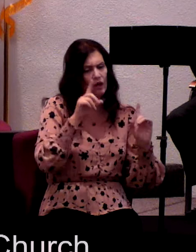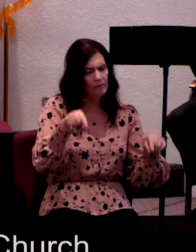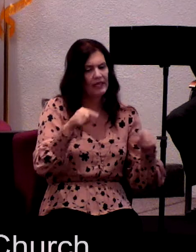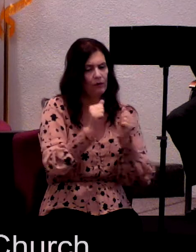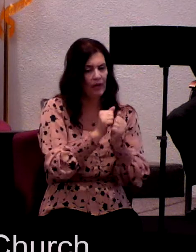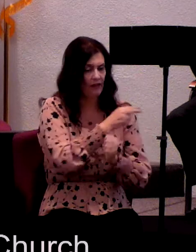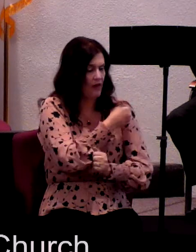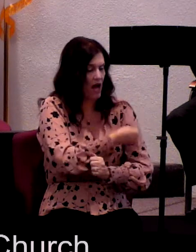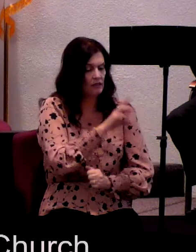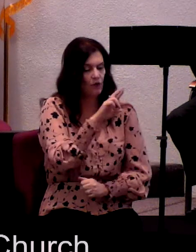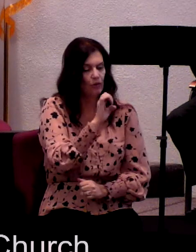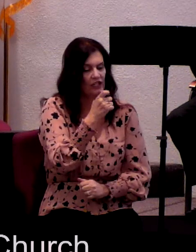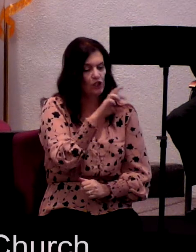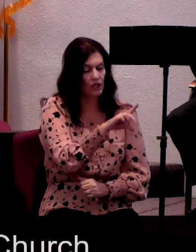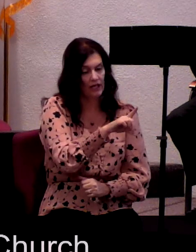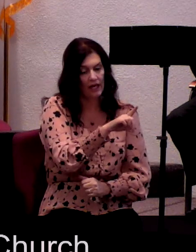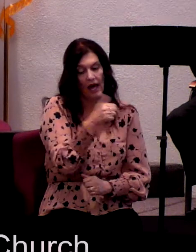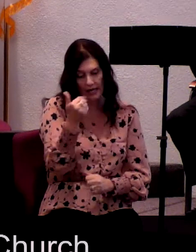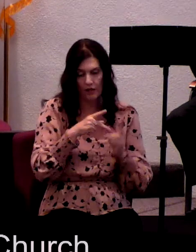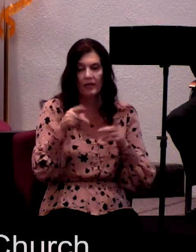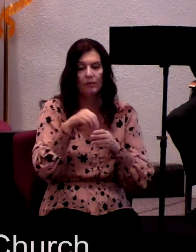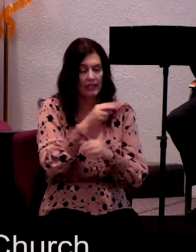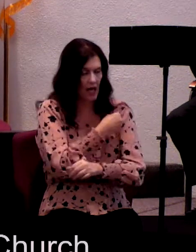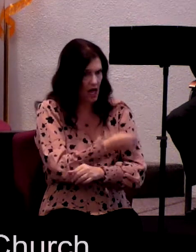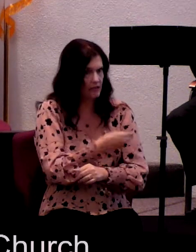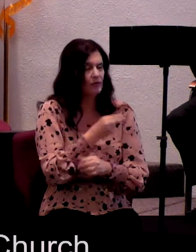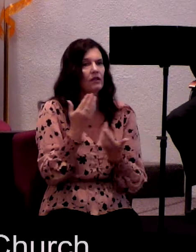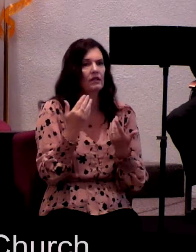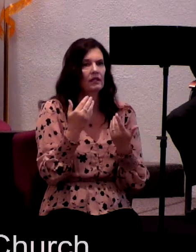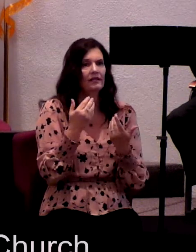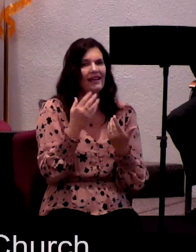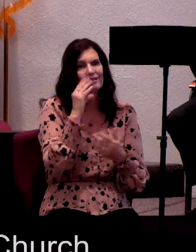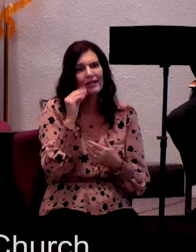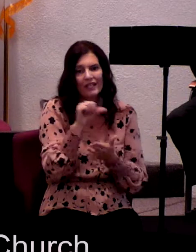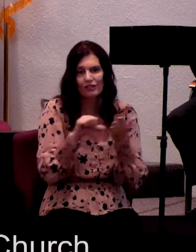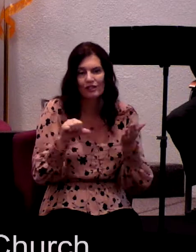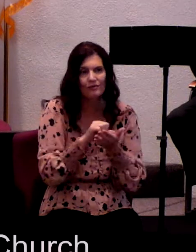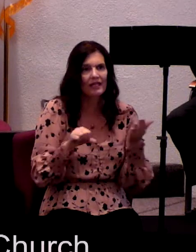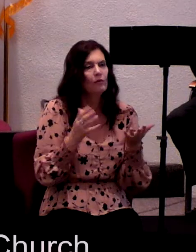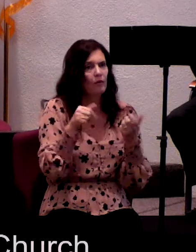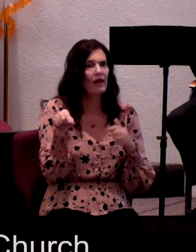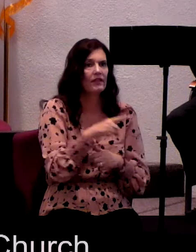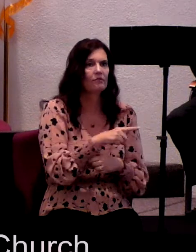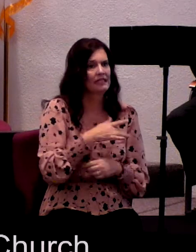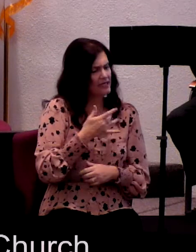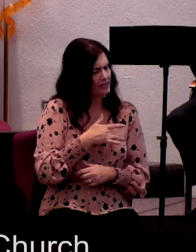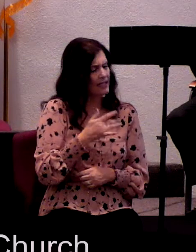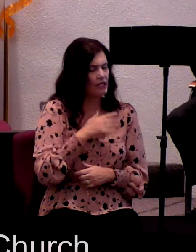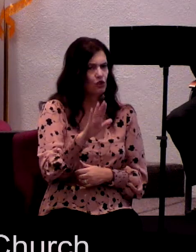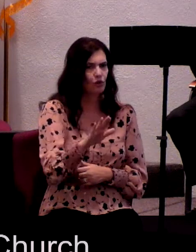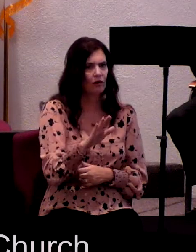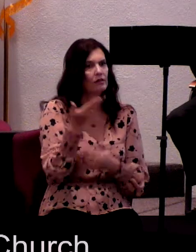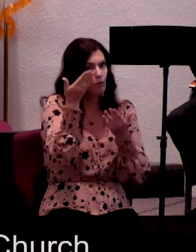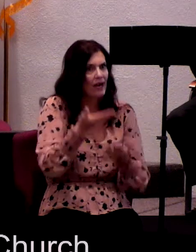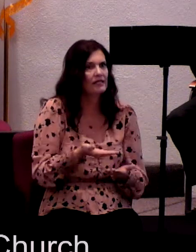others who are in the hospital facing surgery or recovering from surgery, that they can sense your presence and ease the pain that they're experiencing. We pray